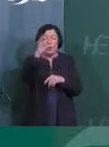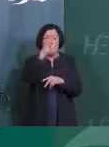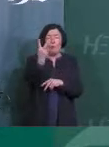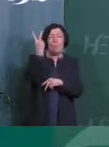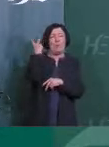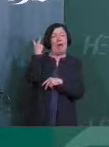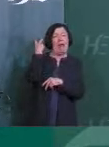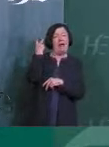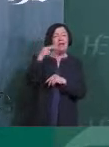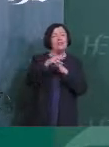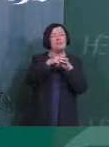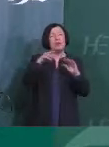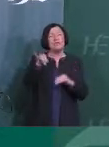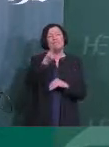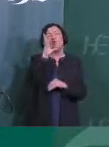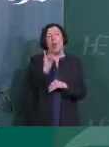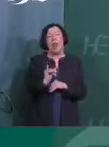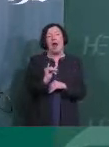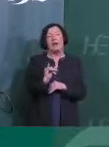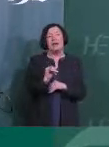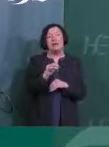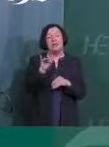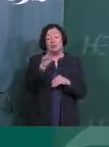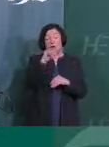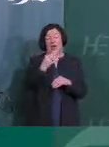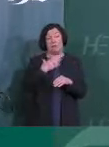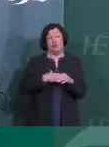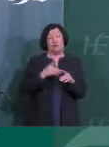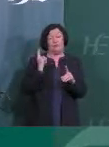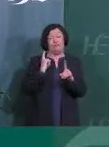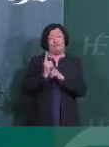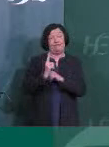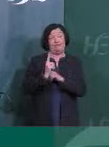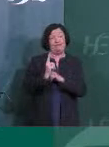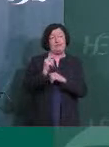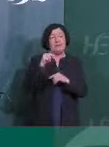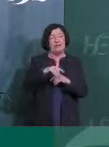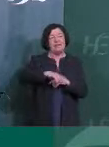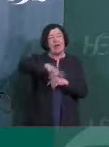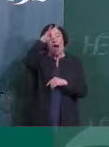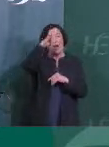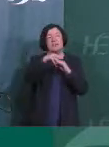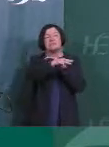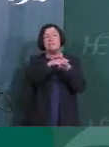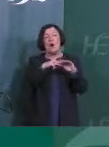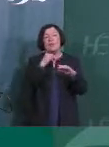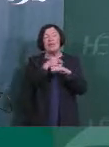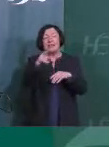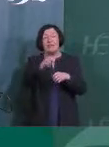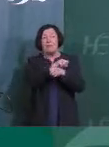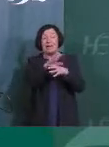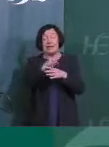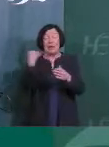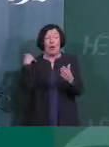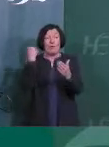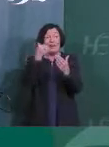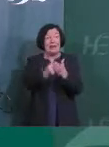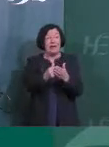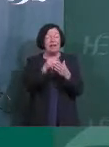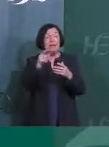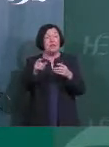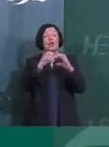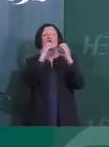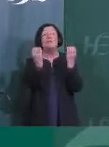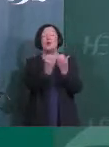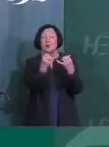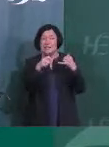back at the month of July, July that we've just gone through is the highest month in the pandemic so far in terms of community